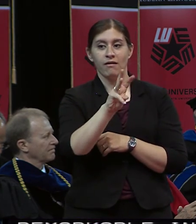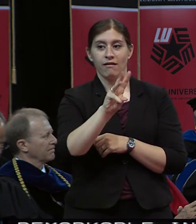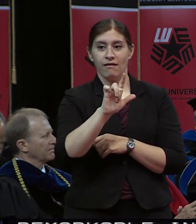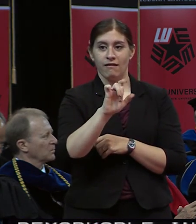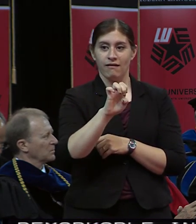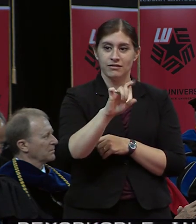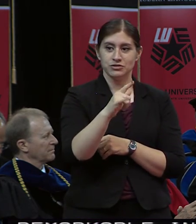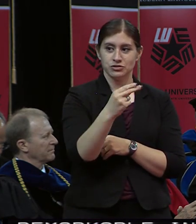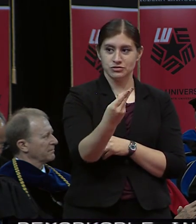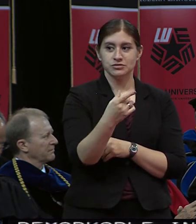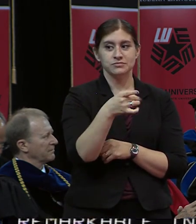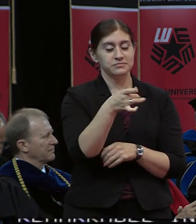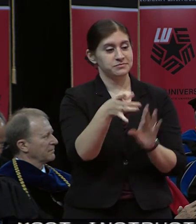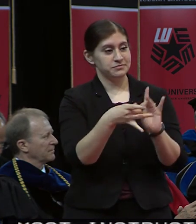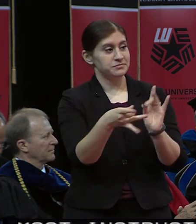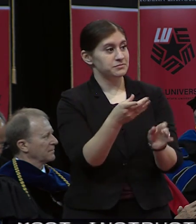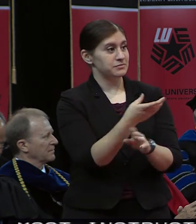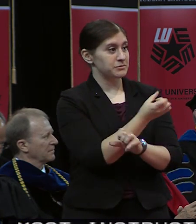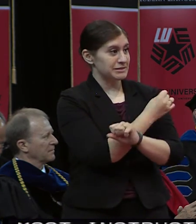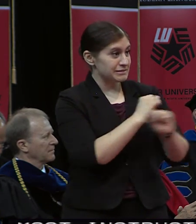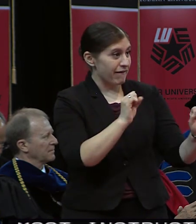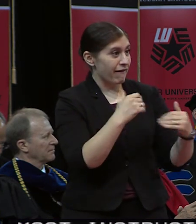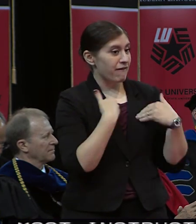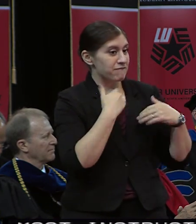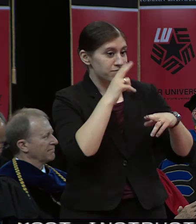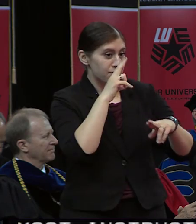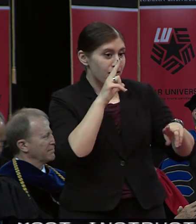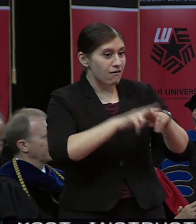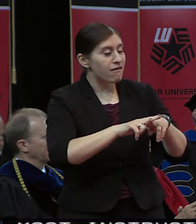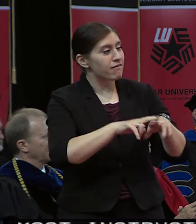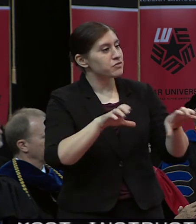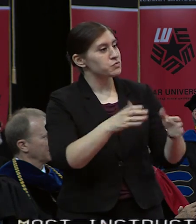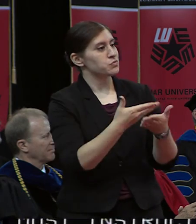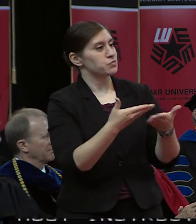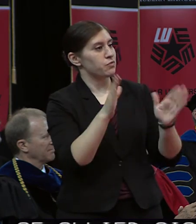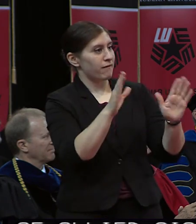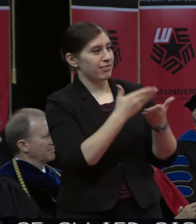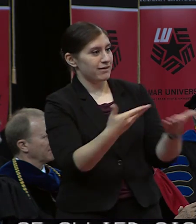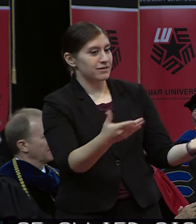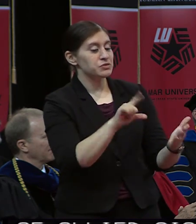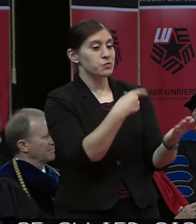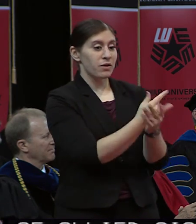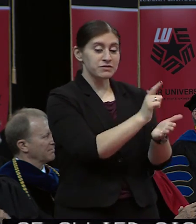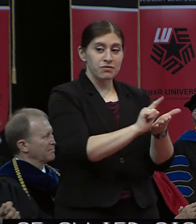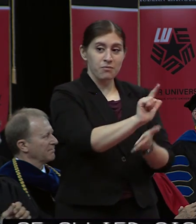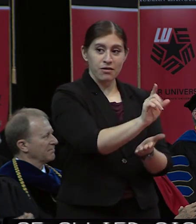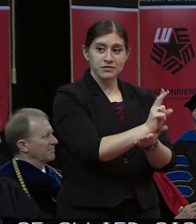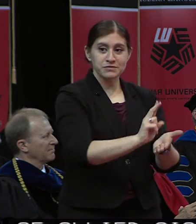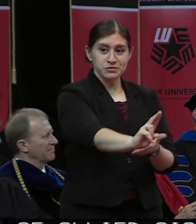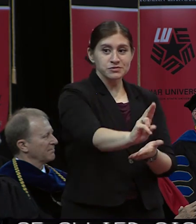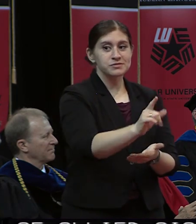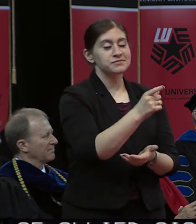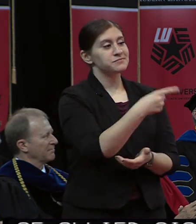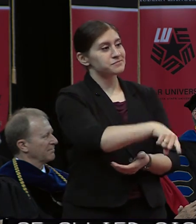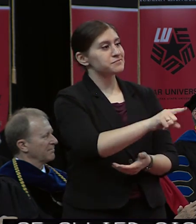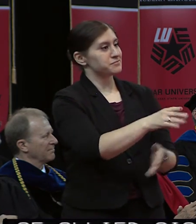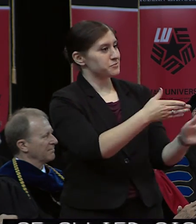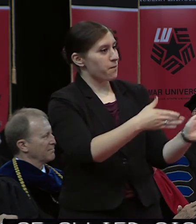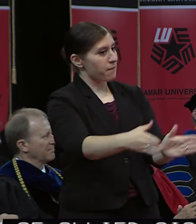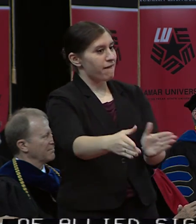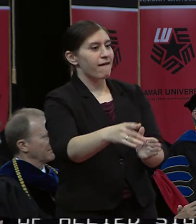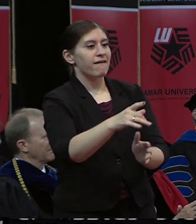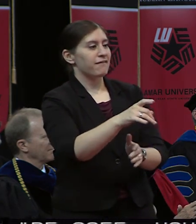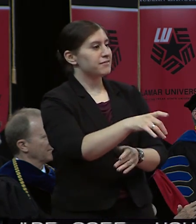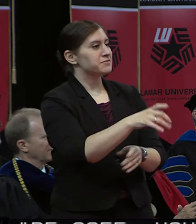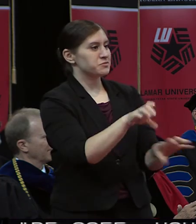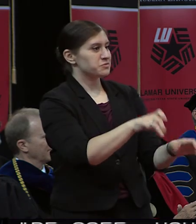this: "Be safe, have fun, and do great things. Graduates of Lamar University, you have been prepared to do